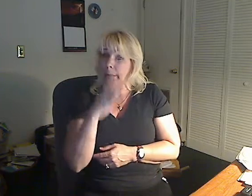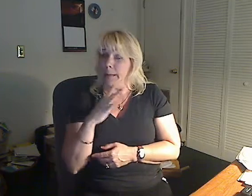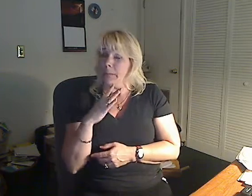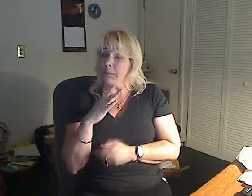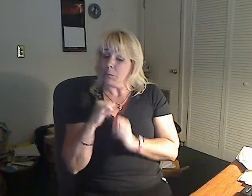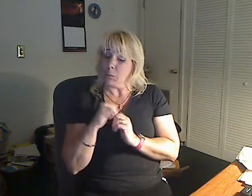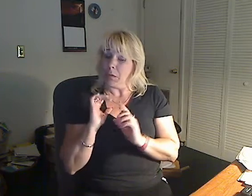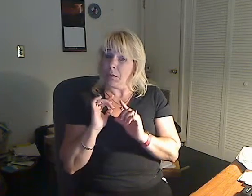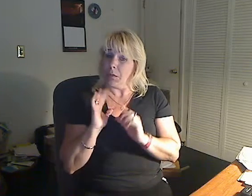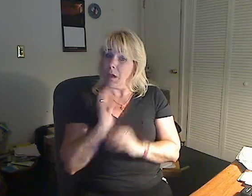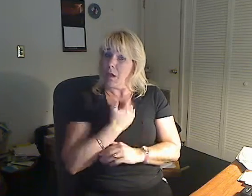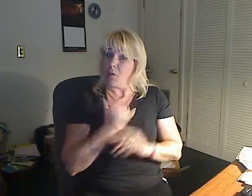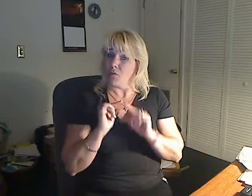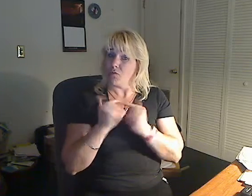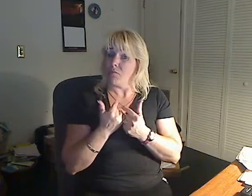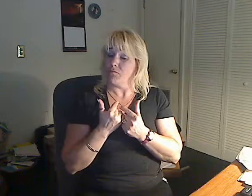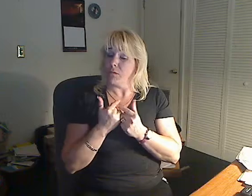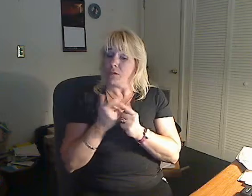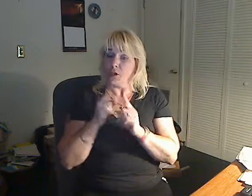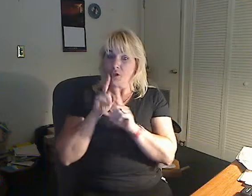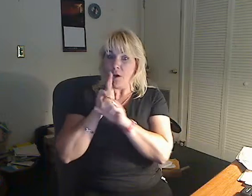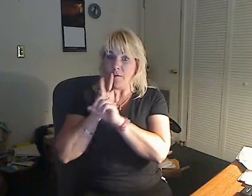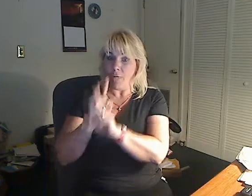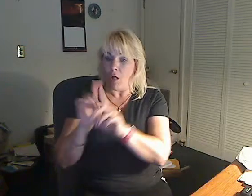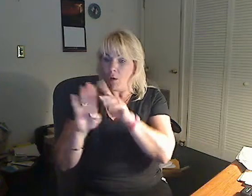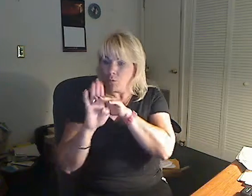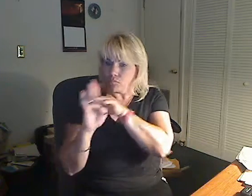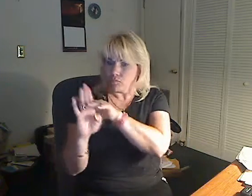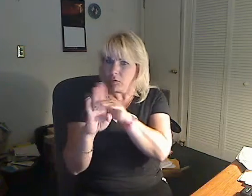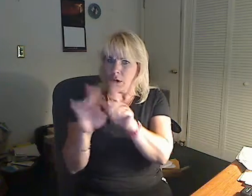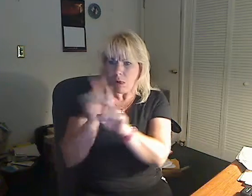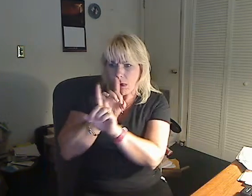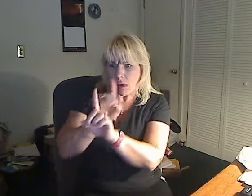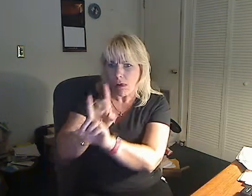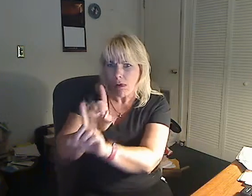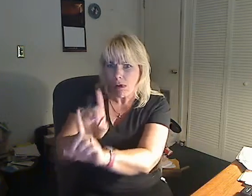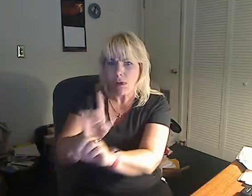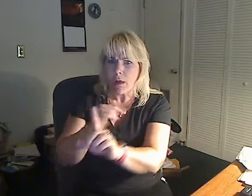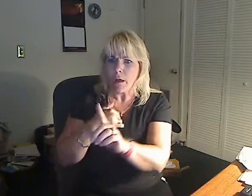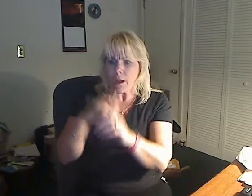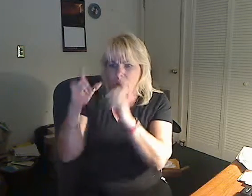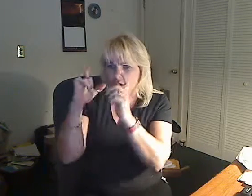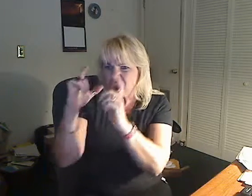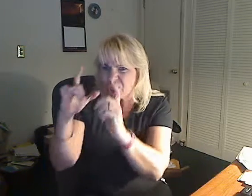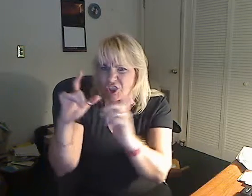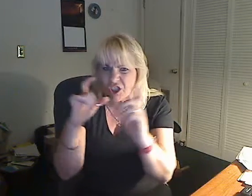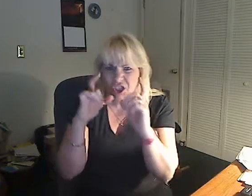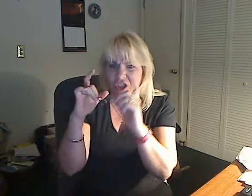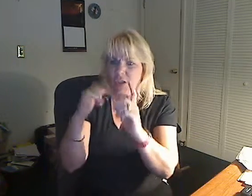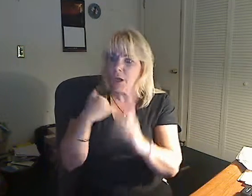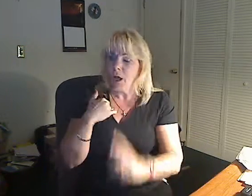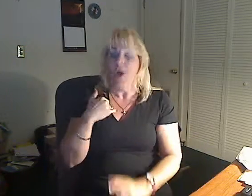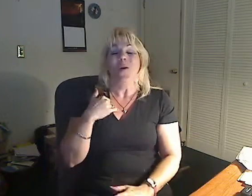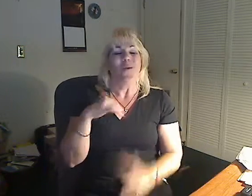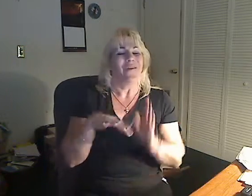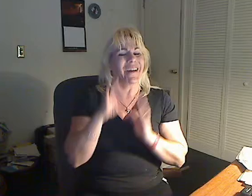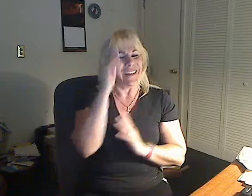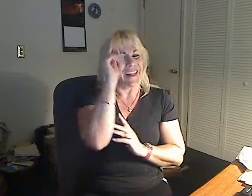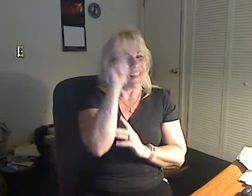started following it to take pictures of the bull shark, which we later found out is not something you should do because the bull shark then thinks